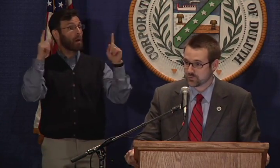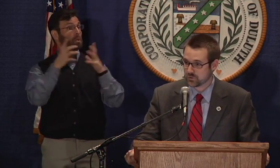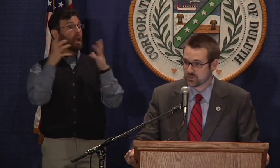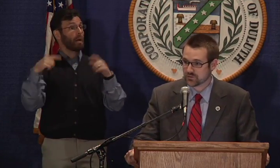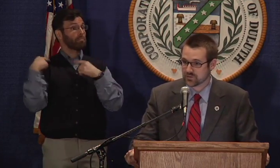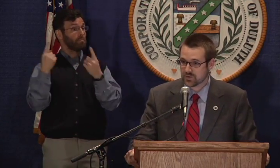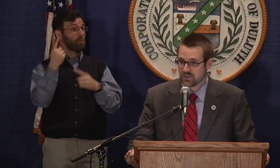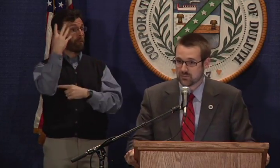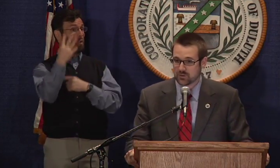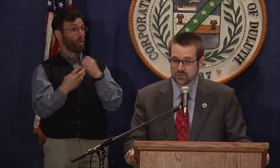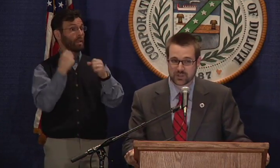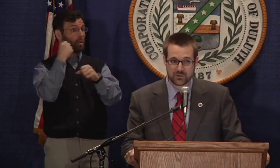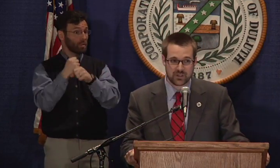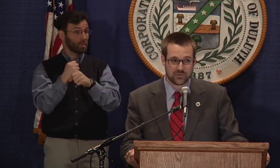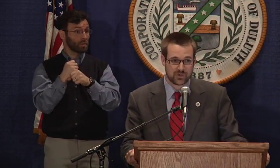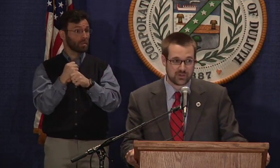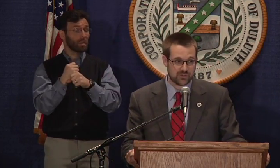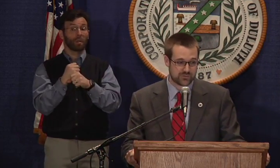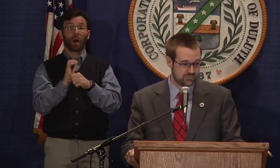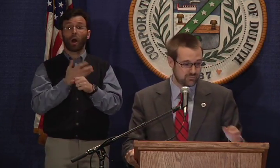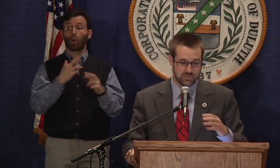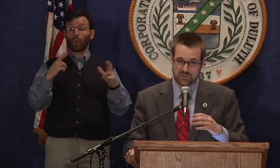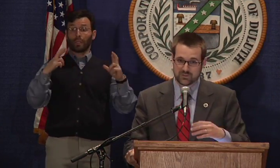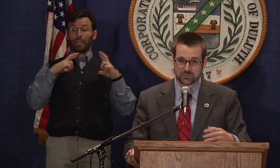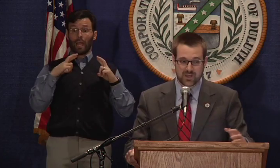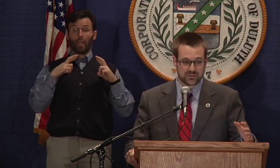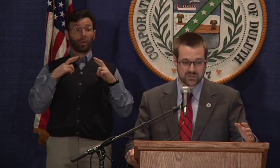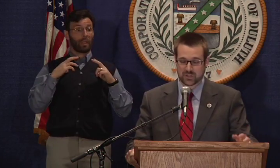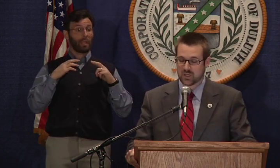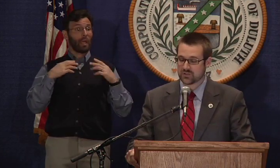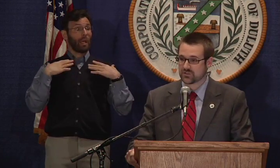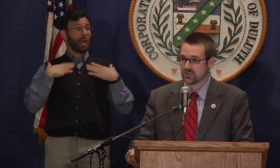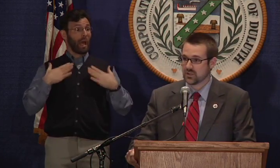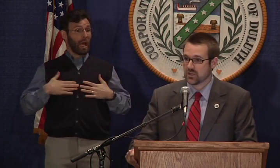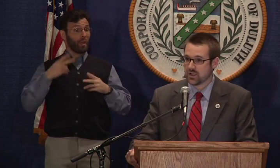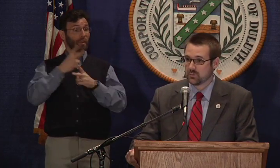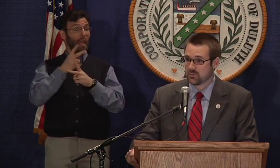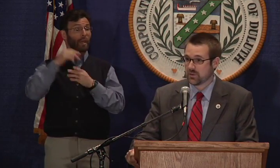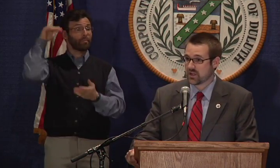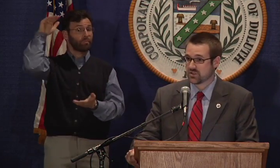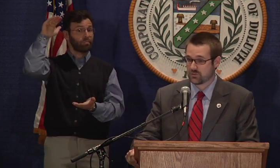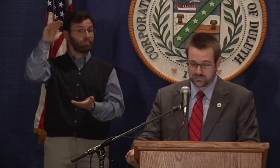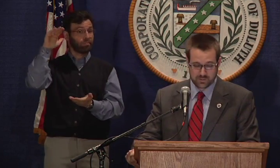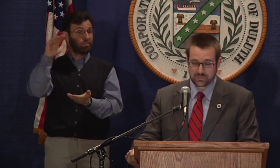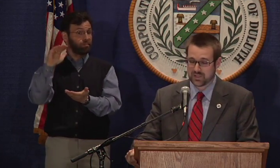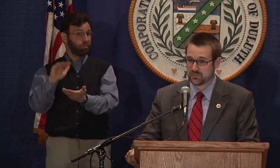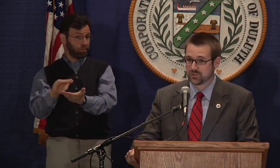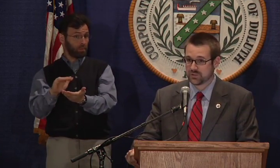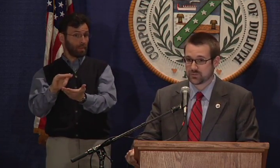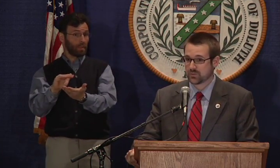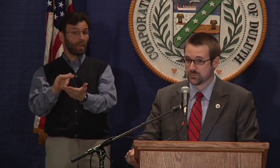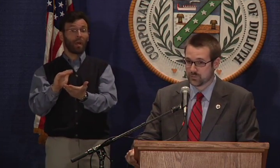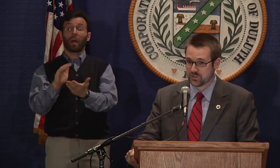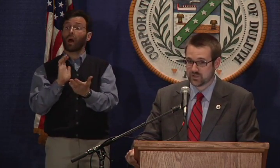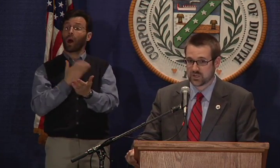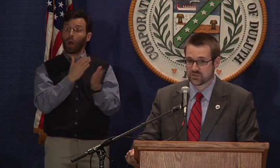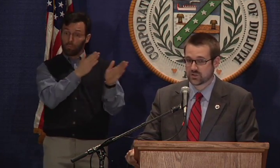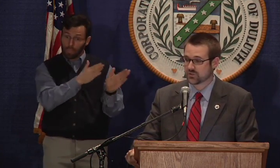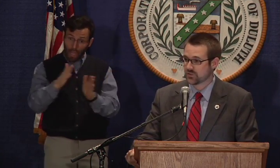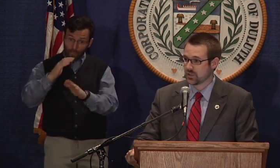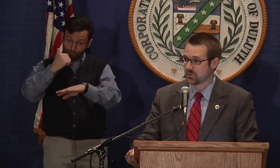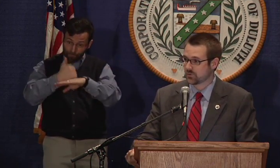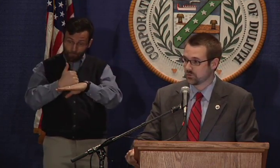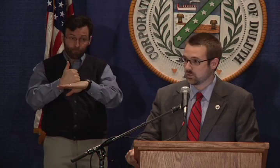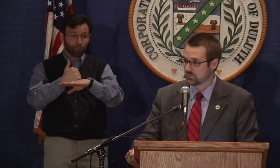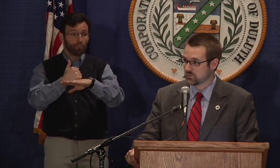in the last 4 years. Our retiree health care has went down dramatically in cost. And we actually have a plan in place that we're implementing on actually